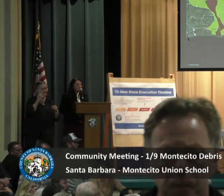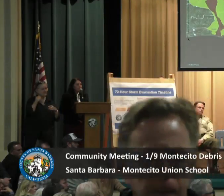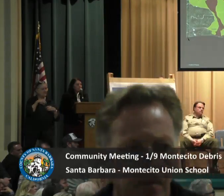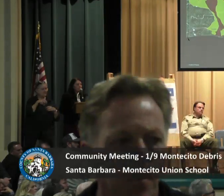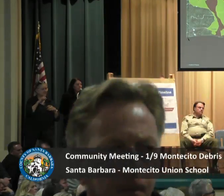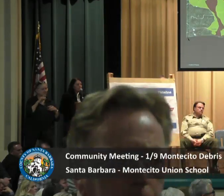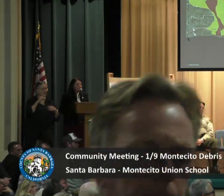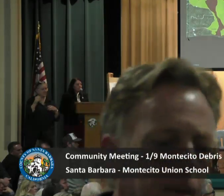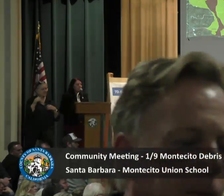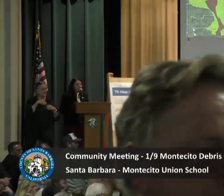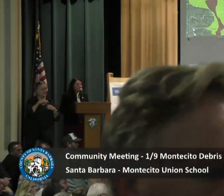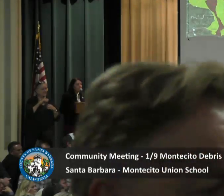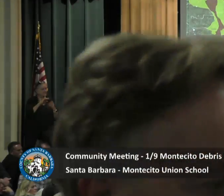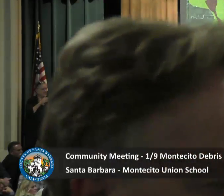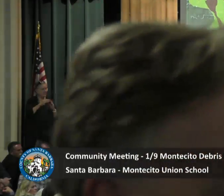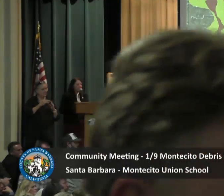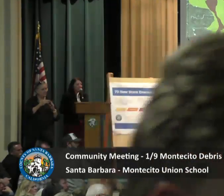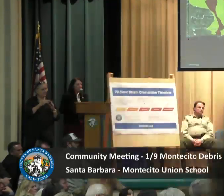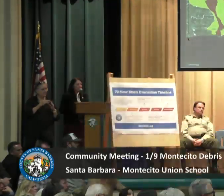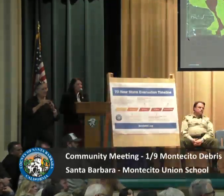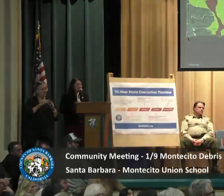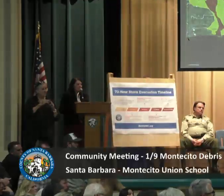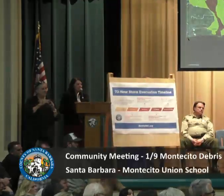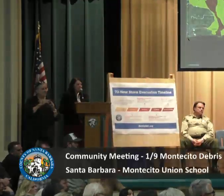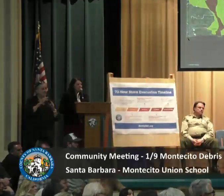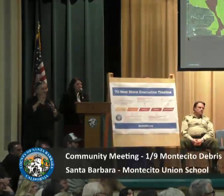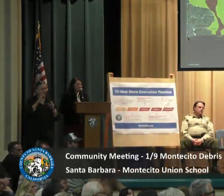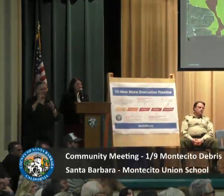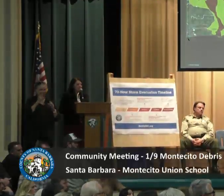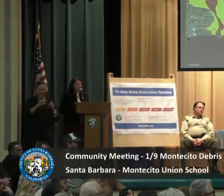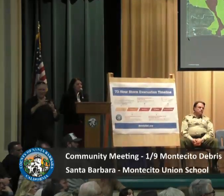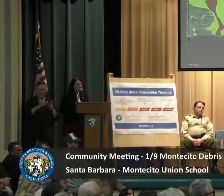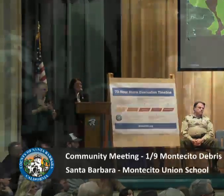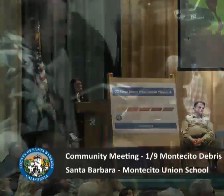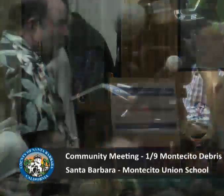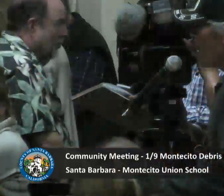Old Spanish Town was halfly eliminated.